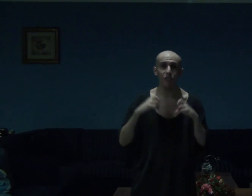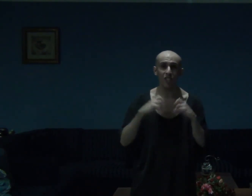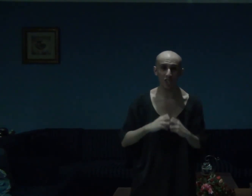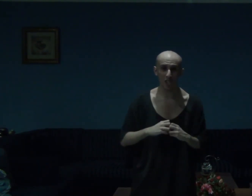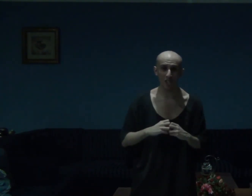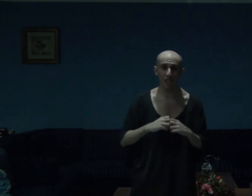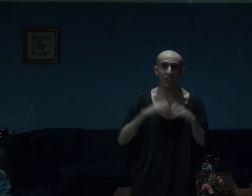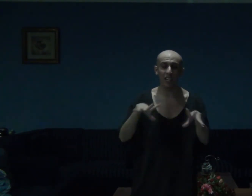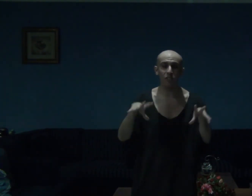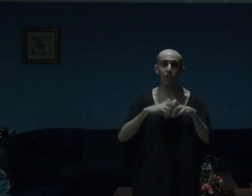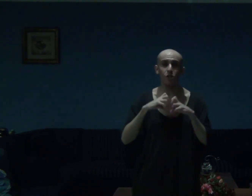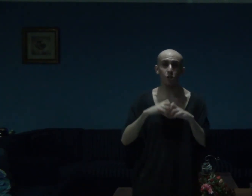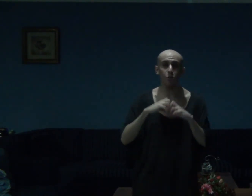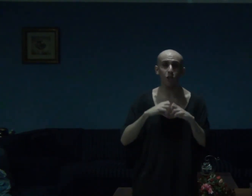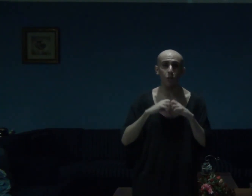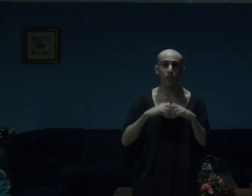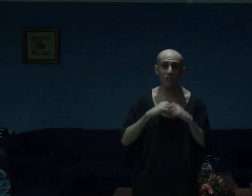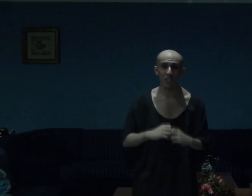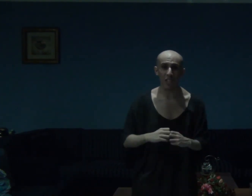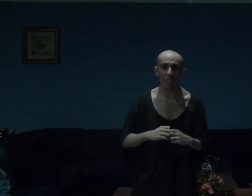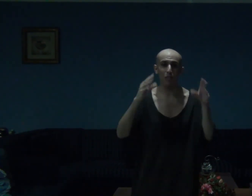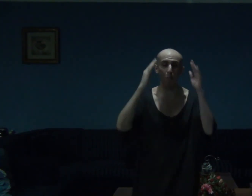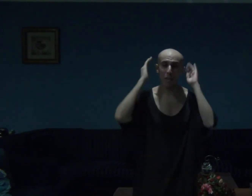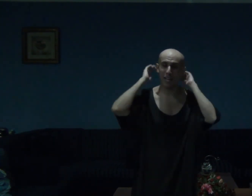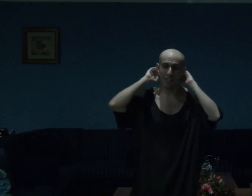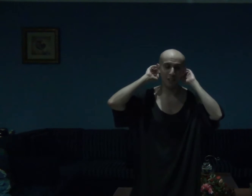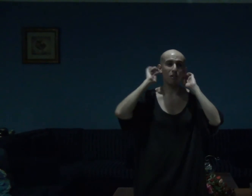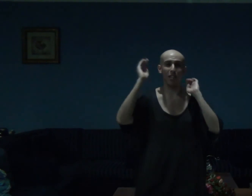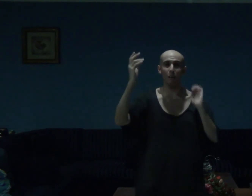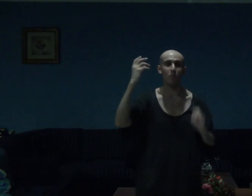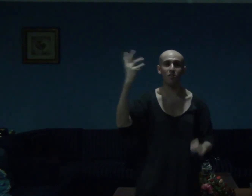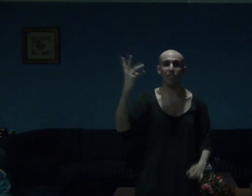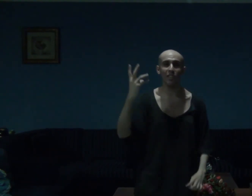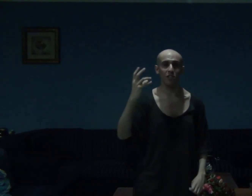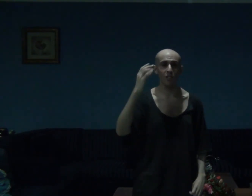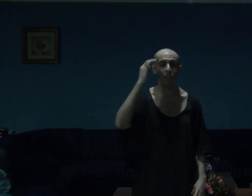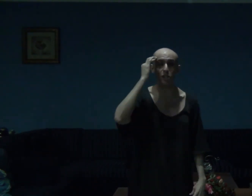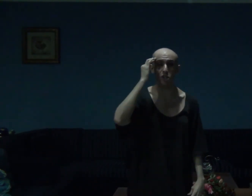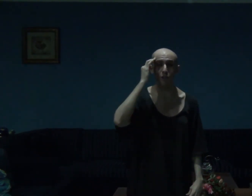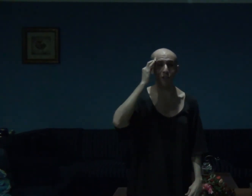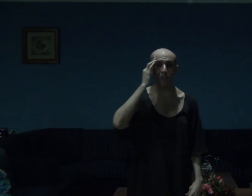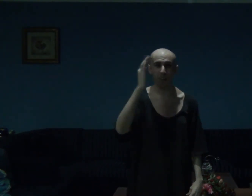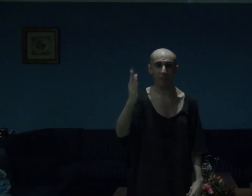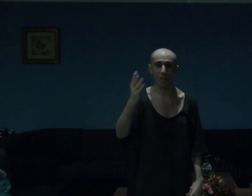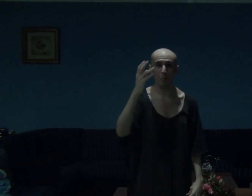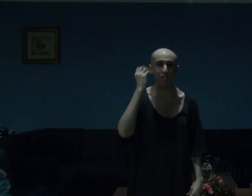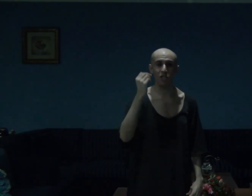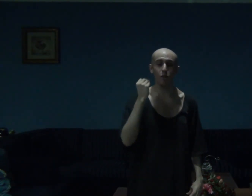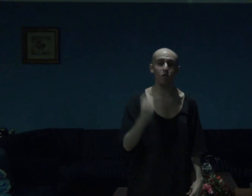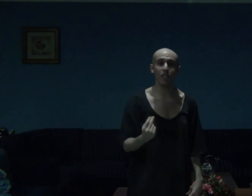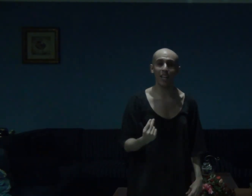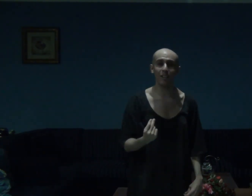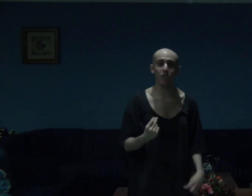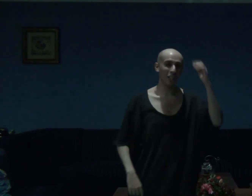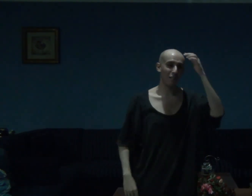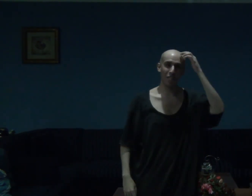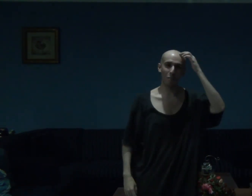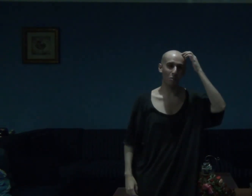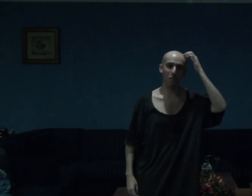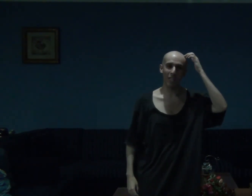each other, and it's so cute to see. But man, what happens later, it's so fucked up and so sad. Rick Grimes, man,